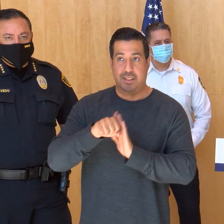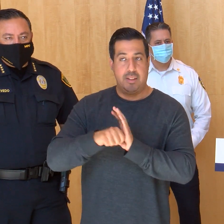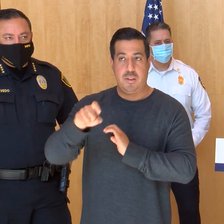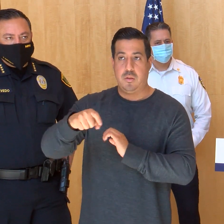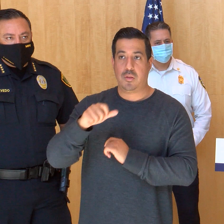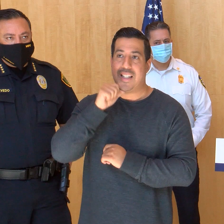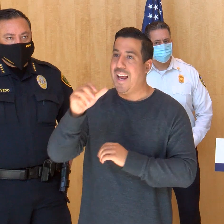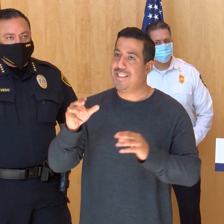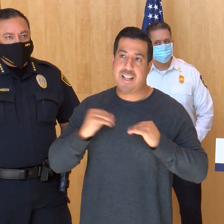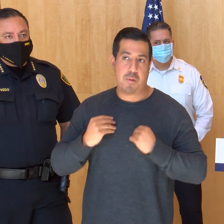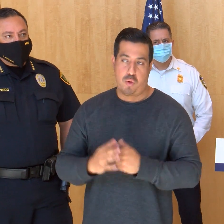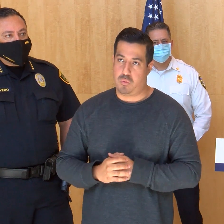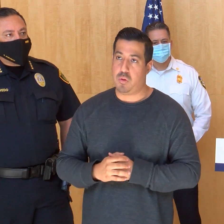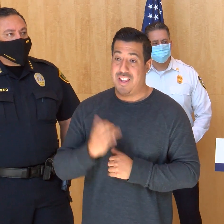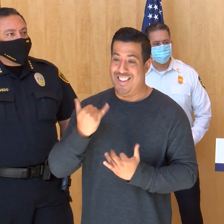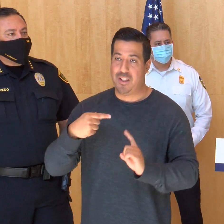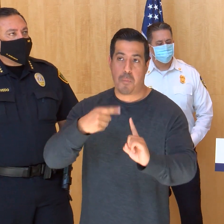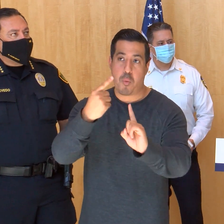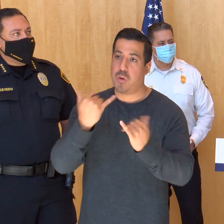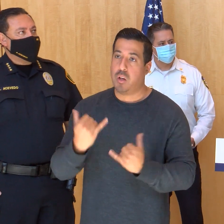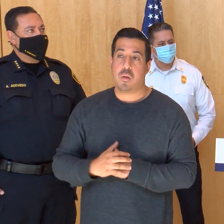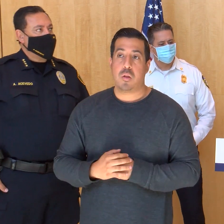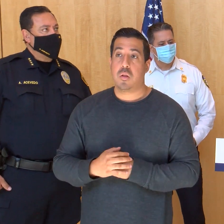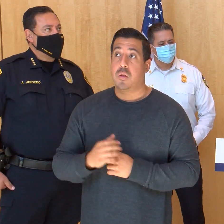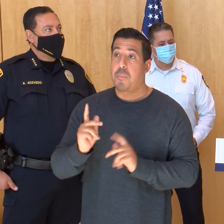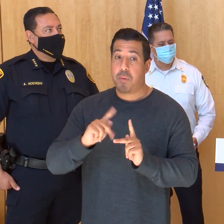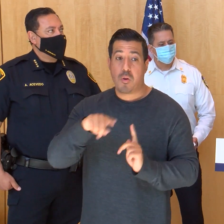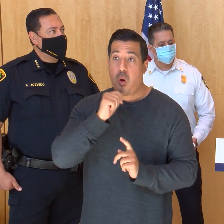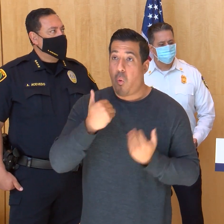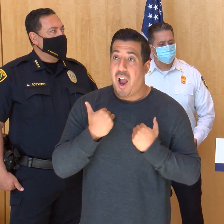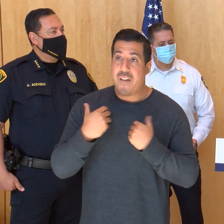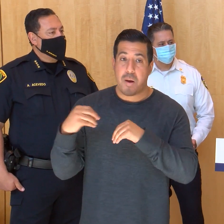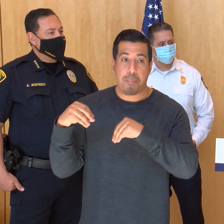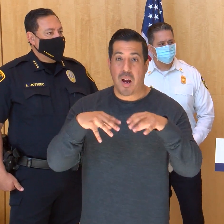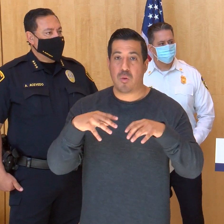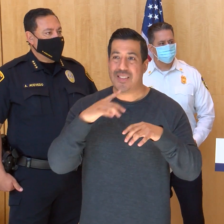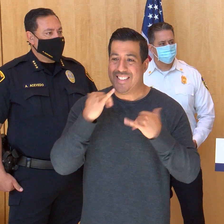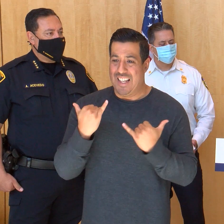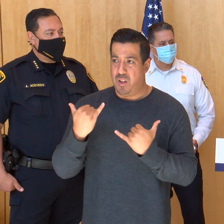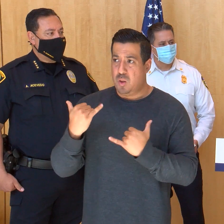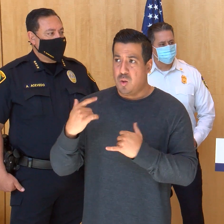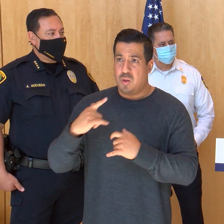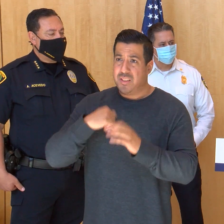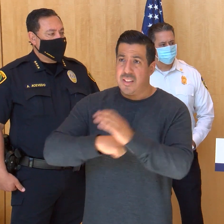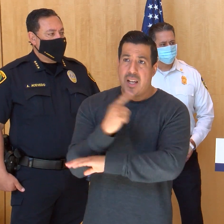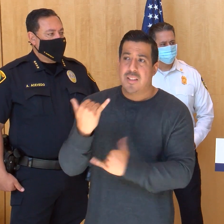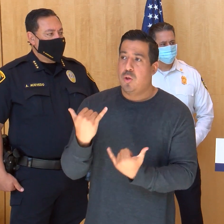simply unacceptable at this point for people to be without power at the coldest time in